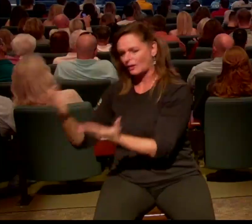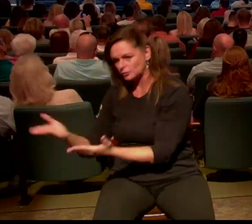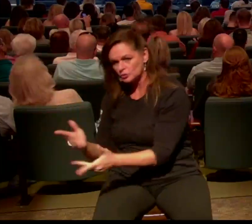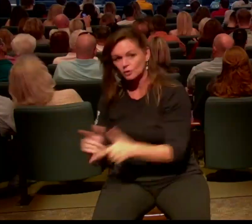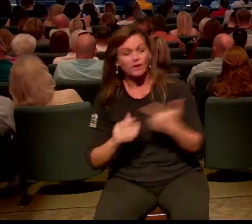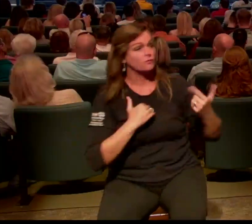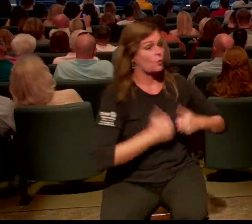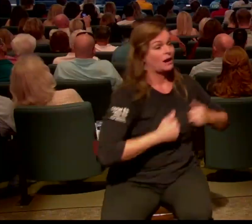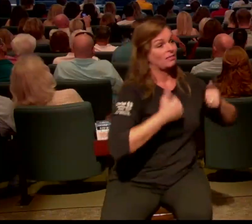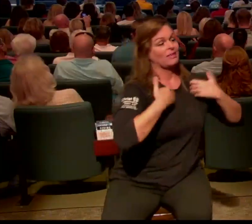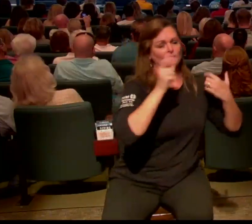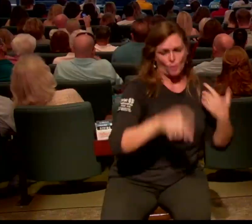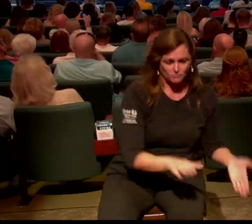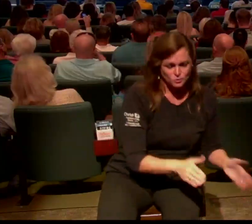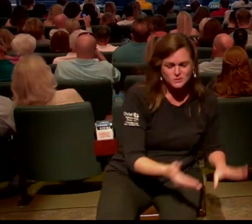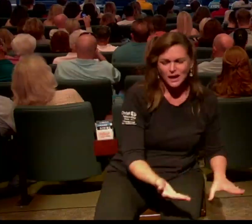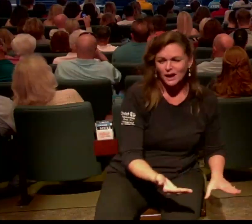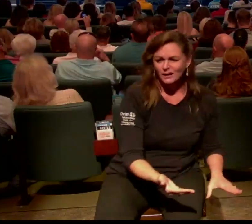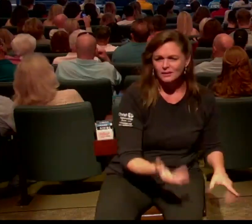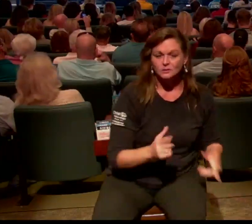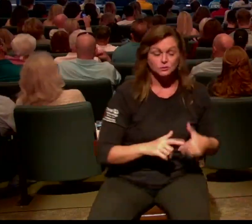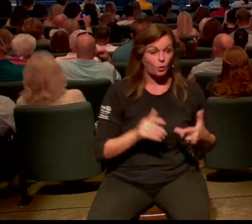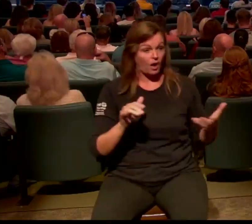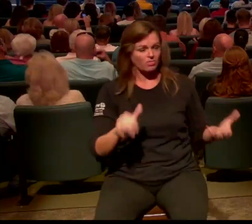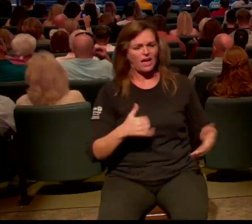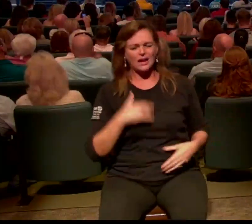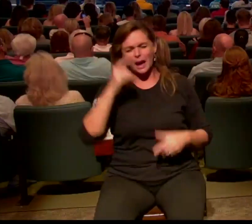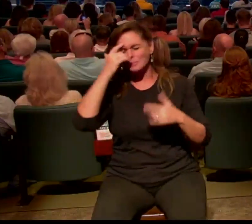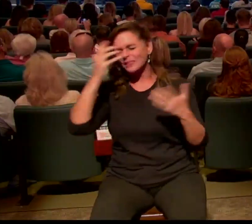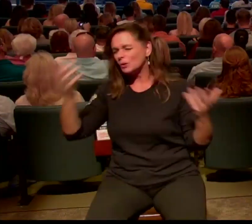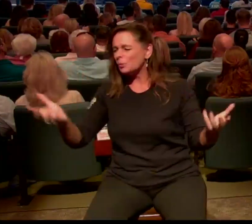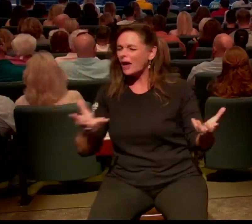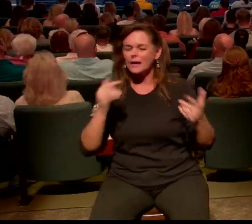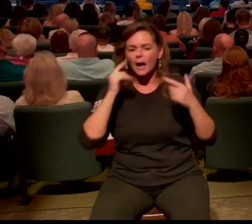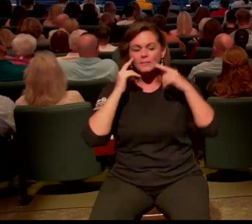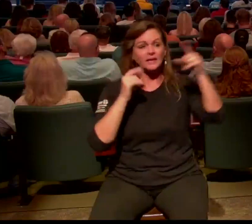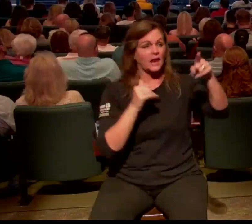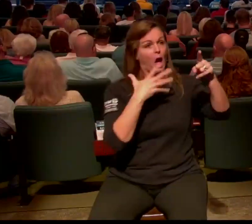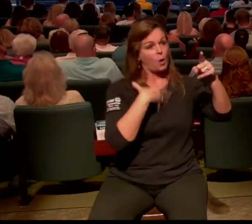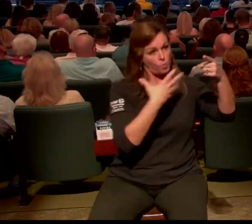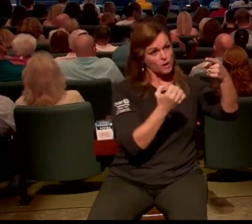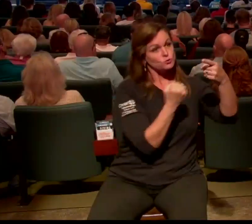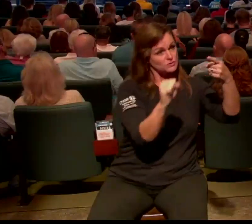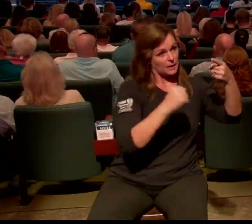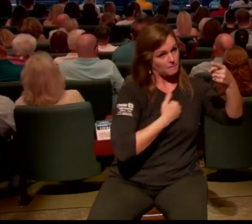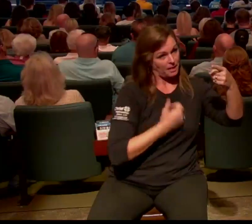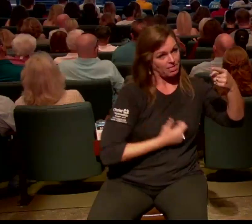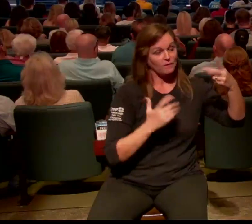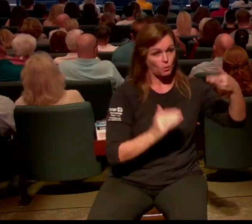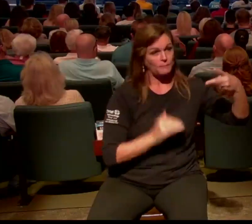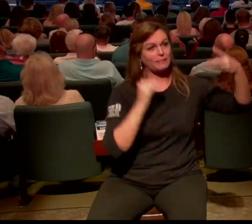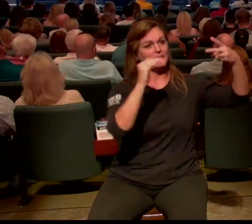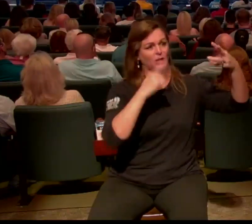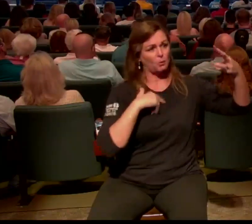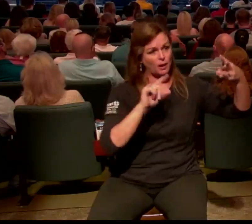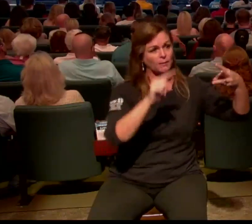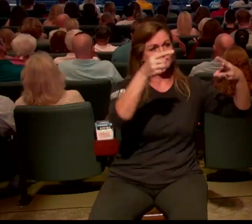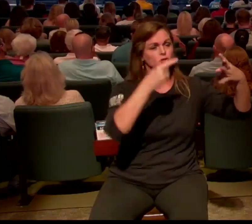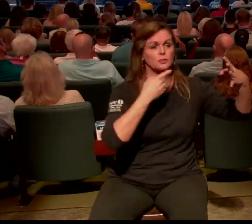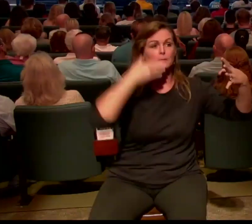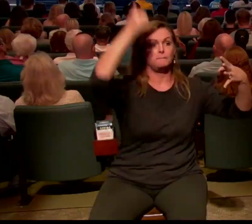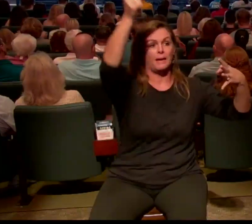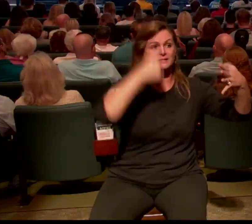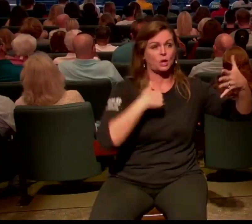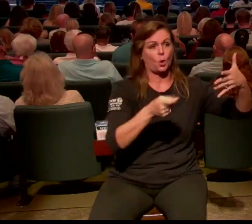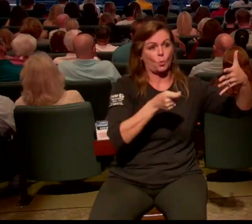Now, I'm on this left-hand column, I'm all into saving my life, being lifted up, being the greatest, being first, ruling,